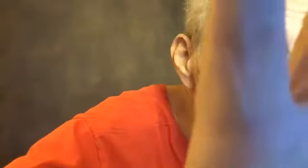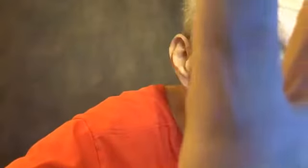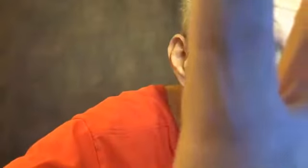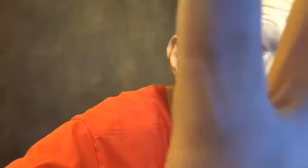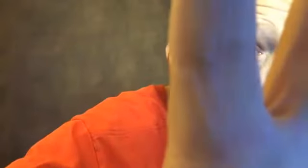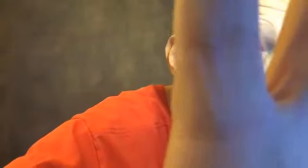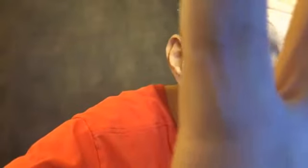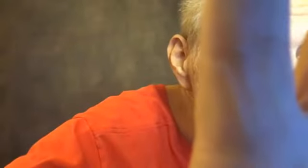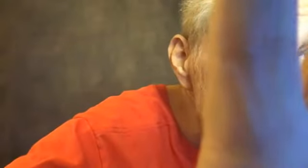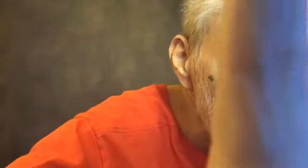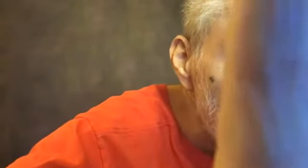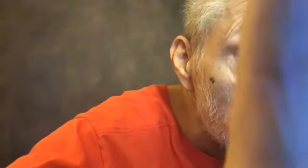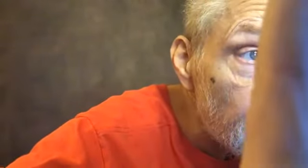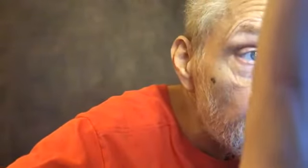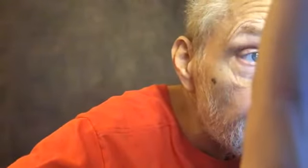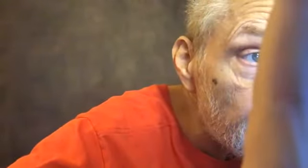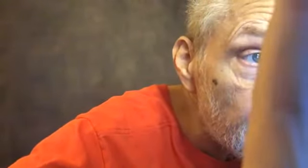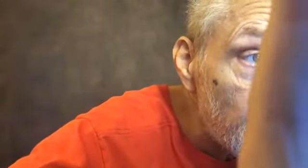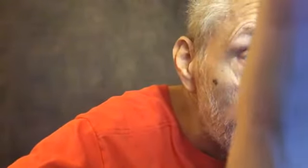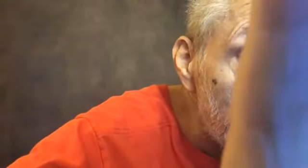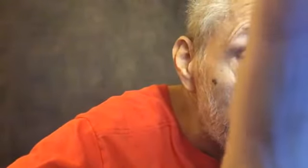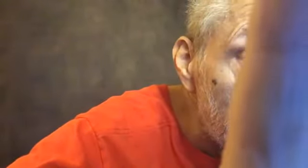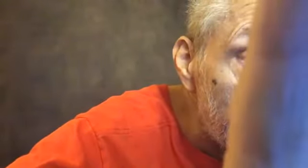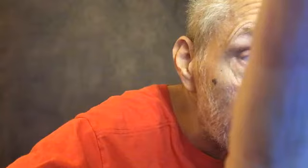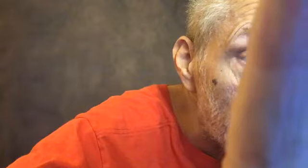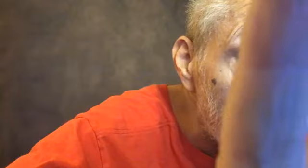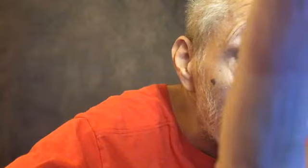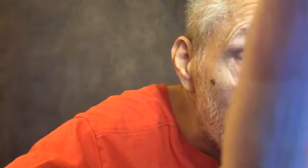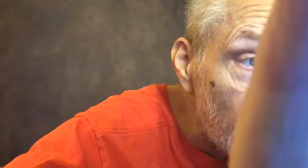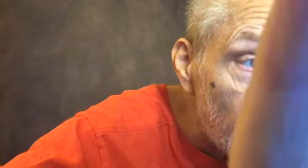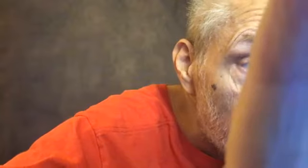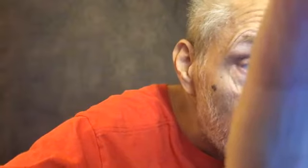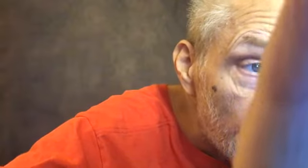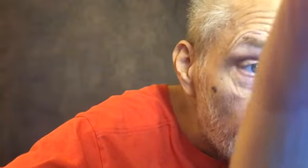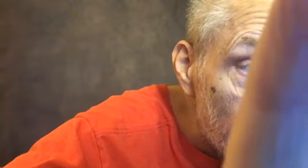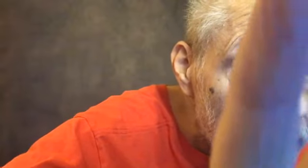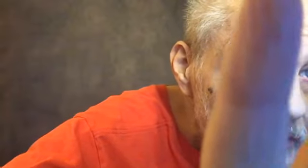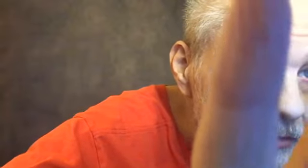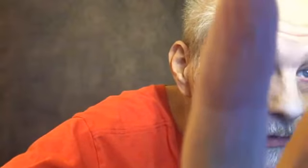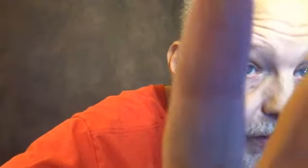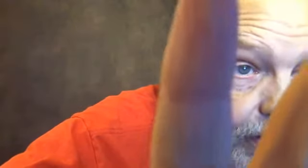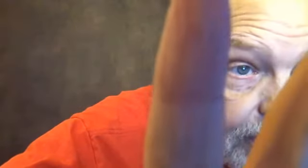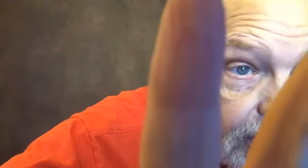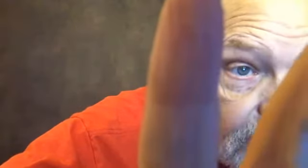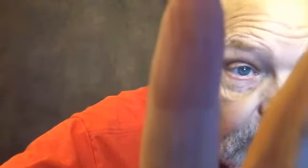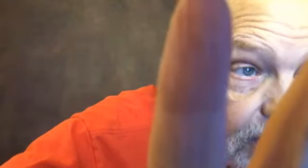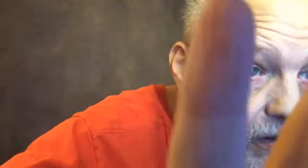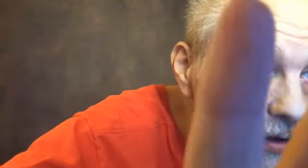question. You were sold about 5 earlier. How do you tell the difference between the name and